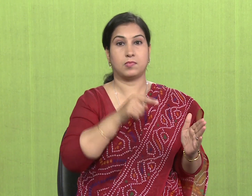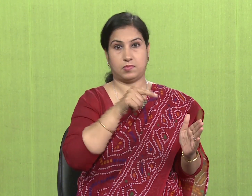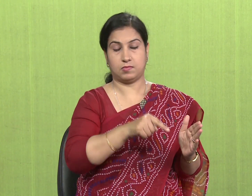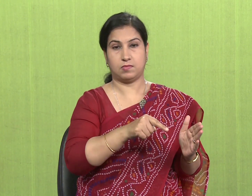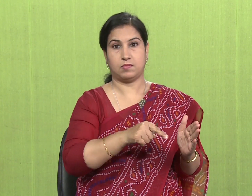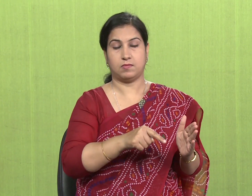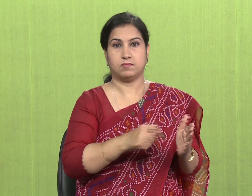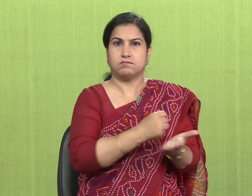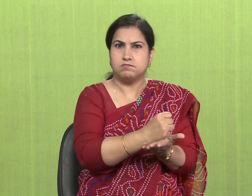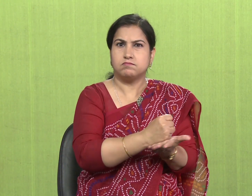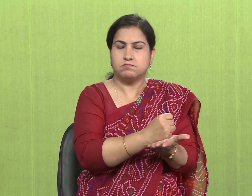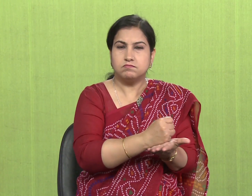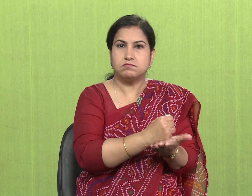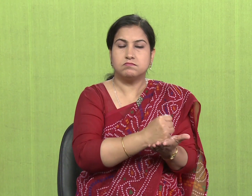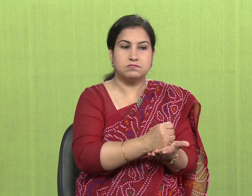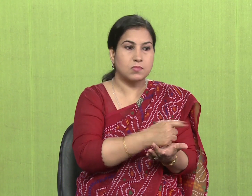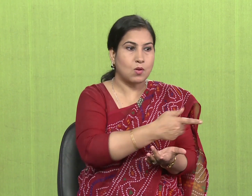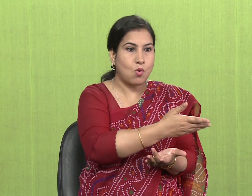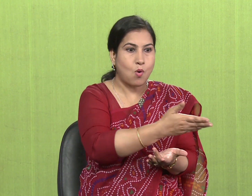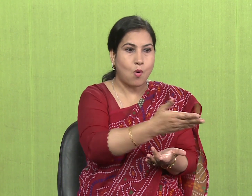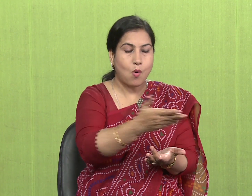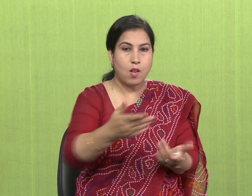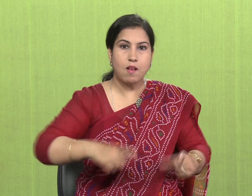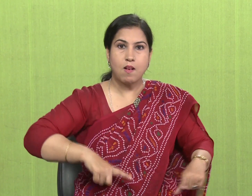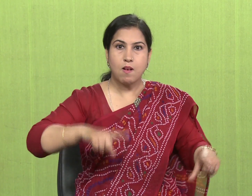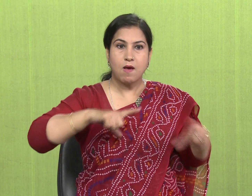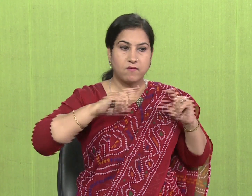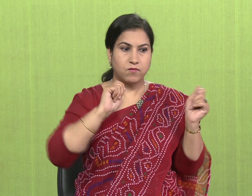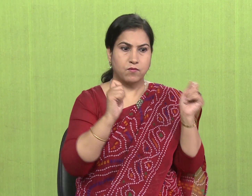he transformed the life of people in